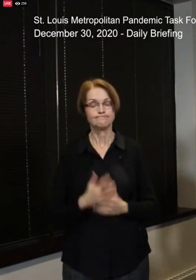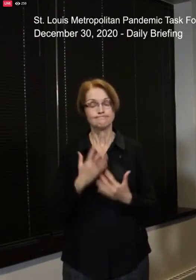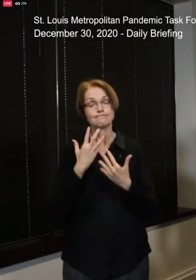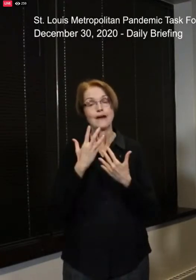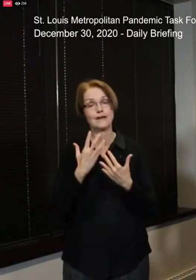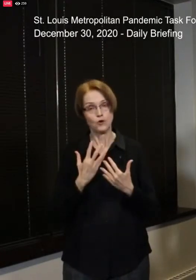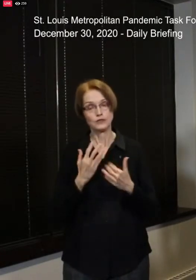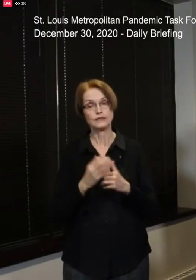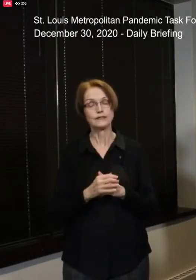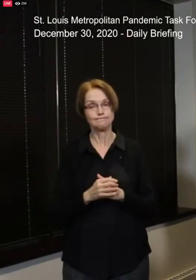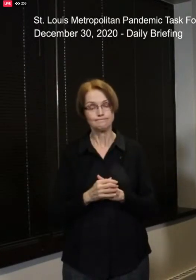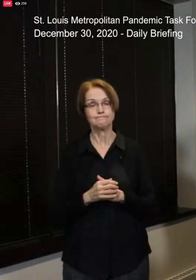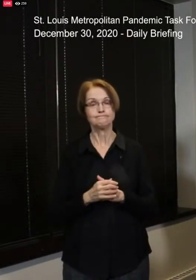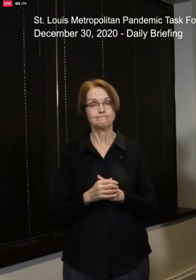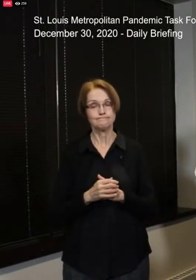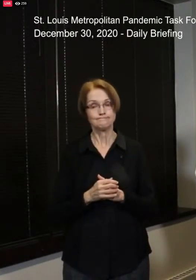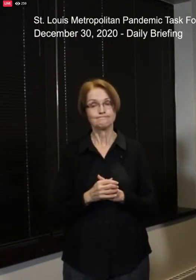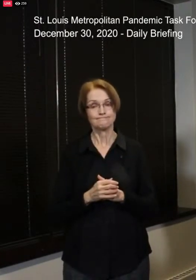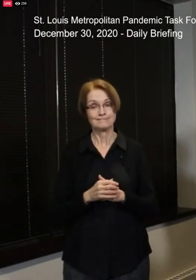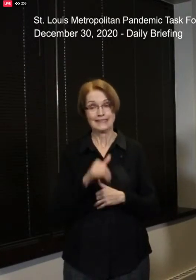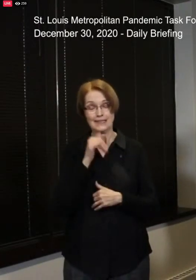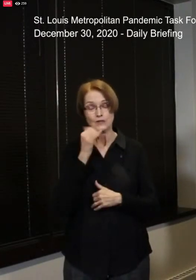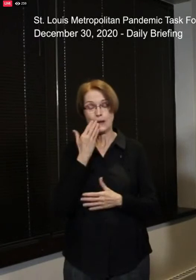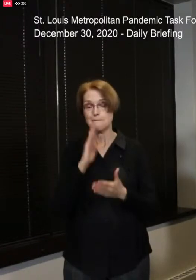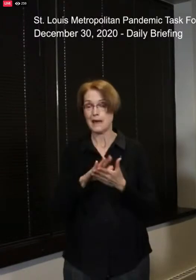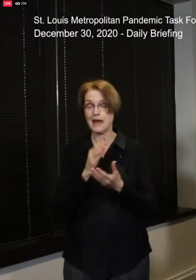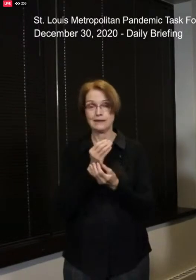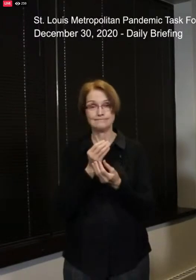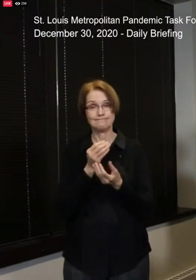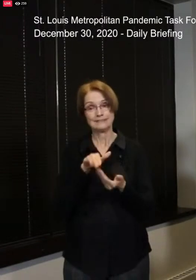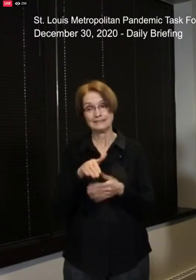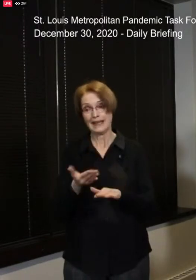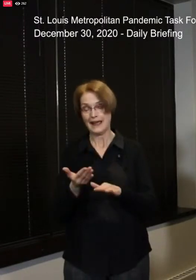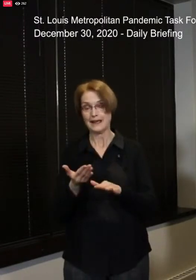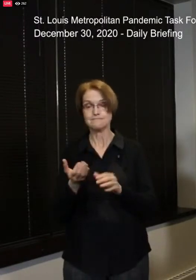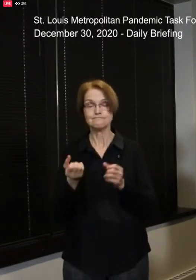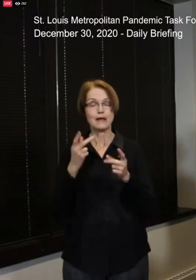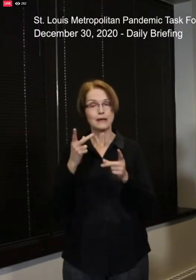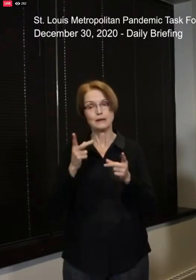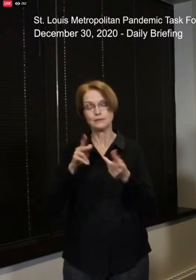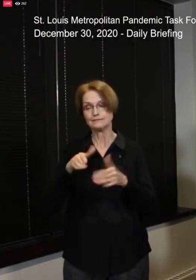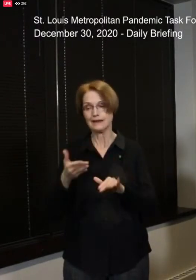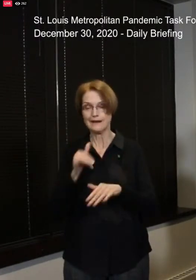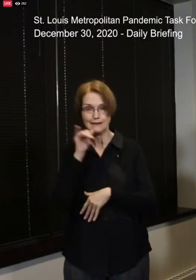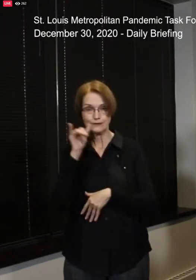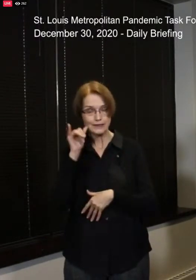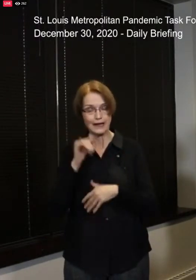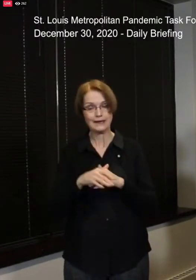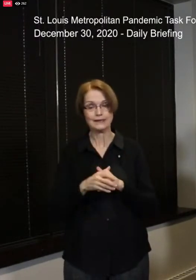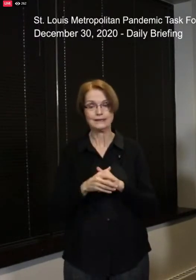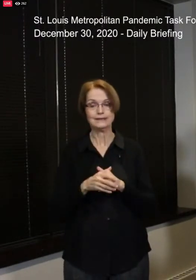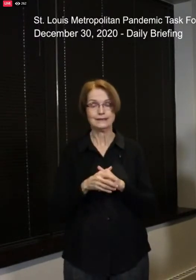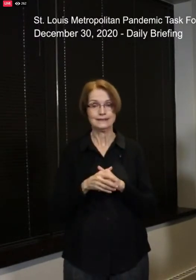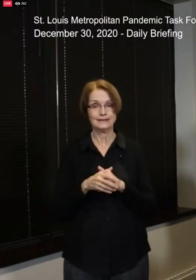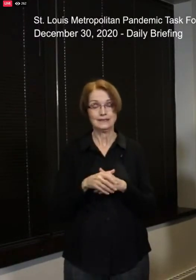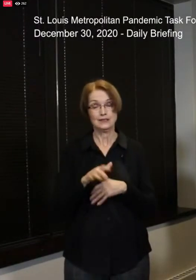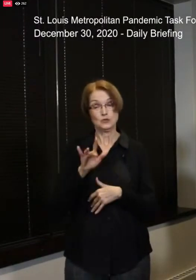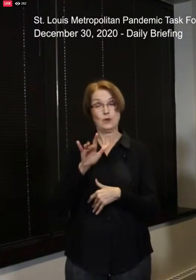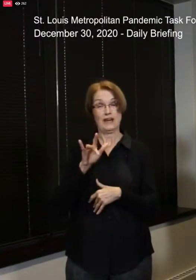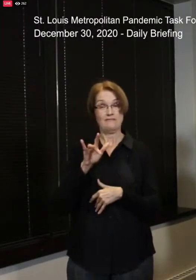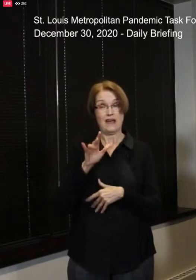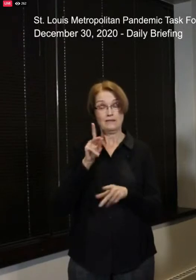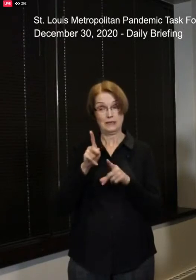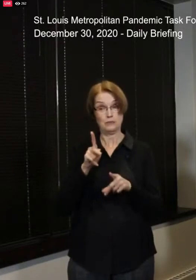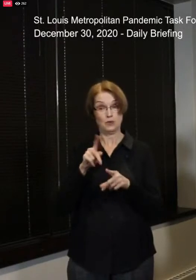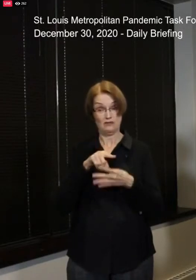Unfortunately, we had a bad day yesterday in terms of number of deaths. We had 25 reported deaths from COVID yesterday in our task